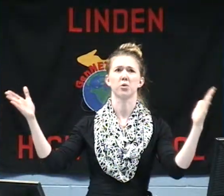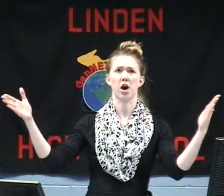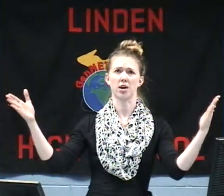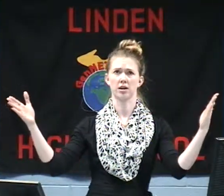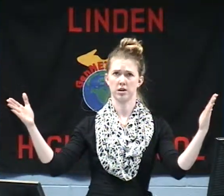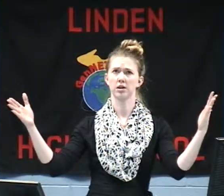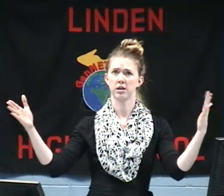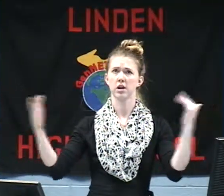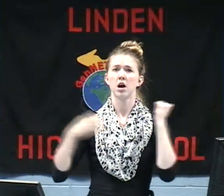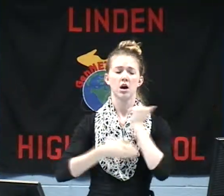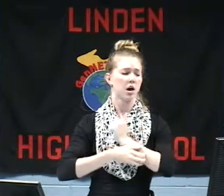broad.